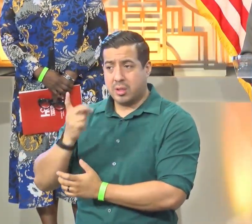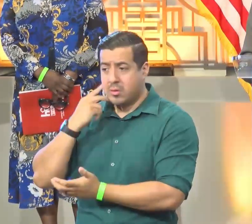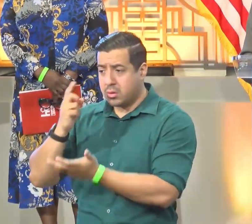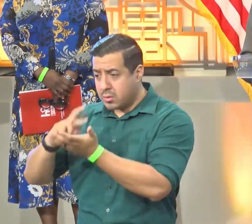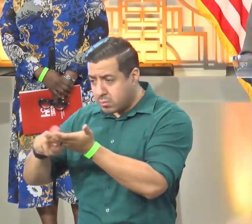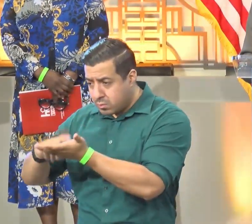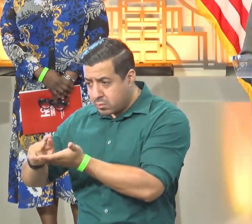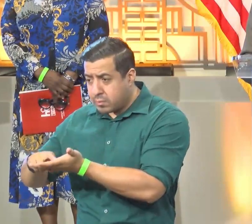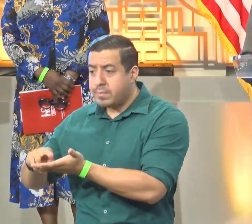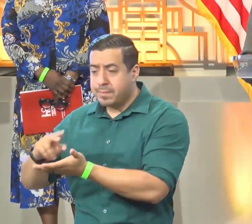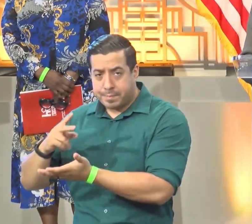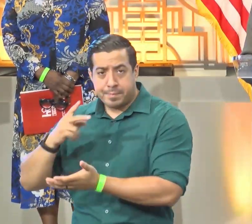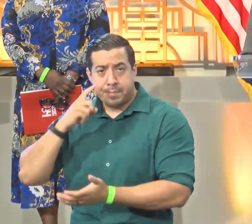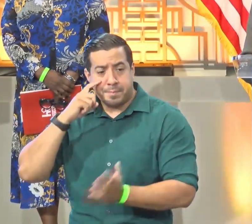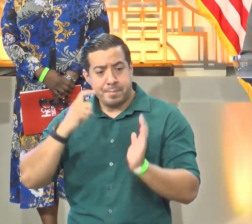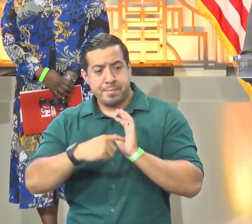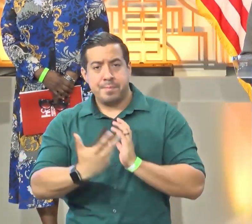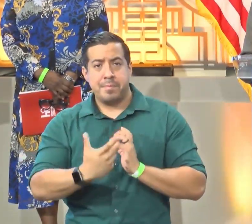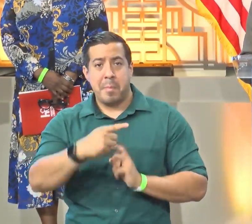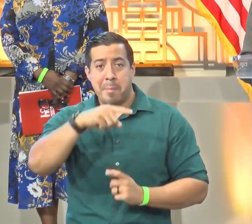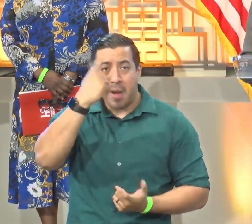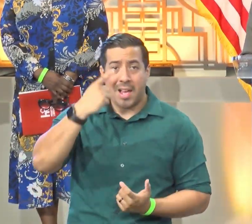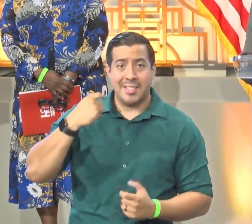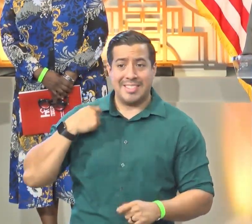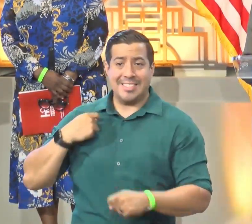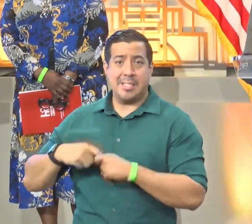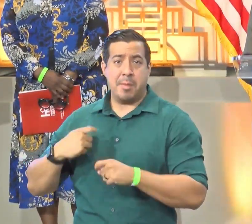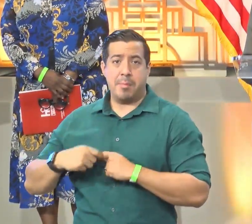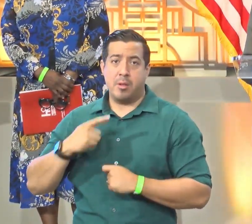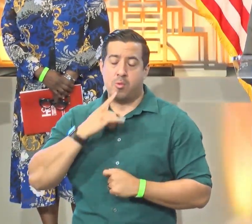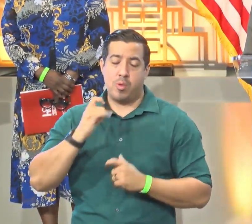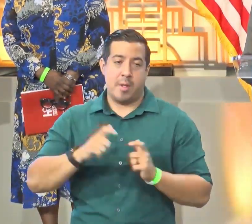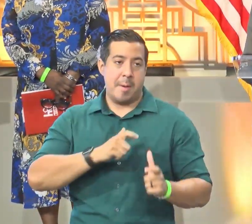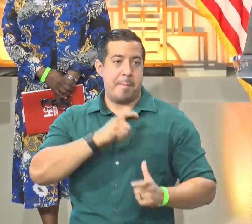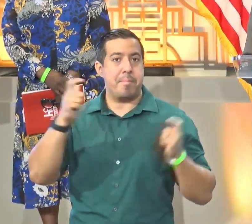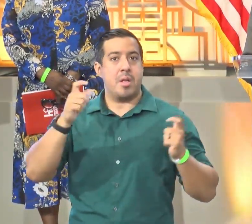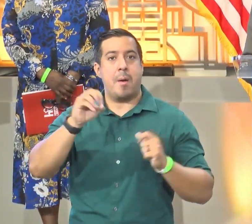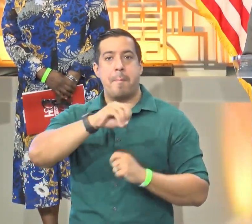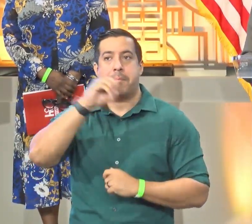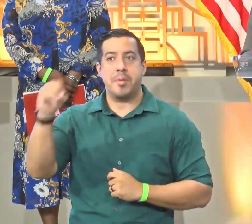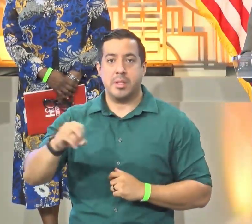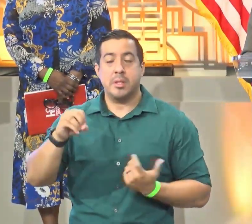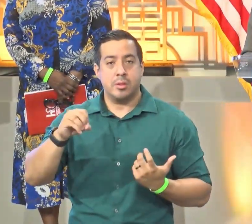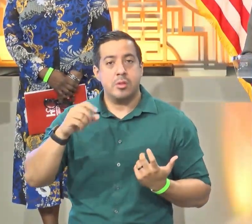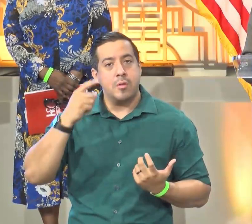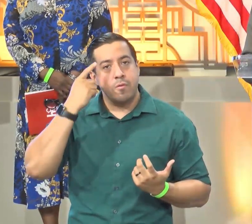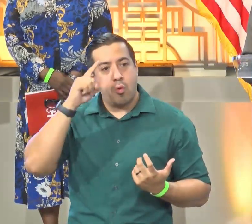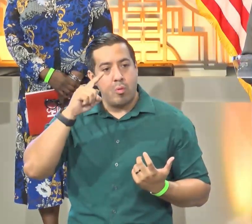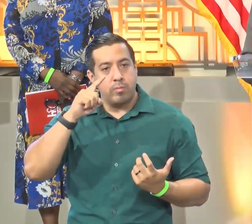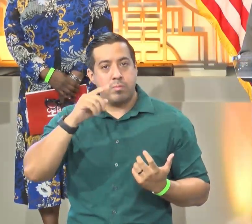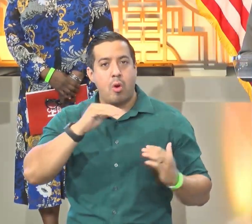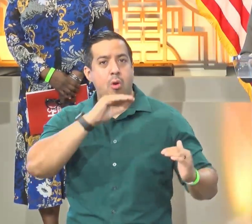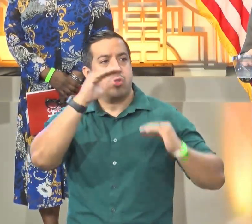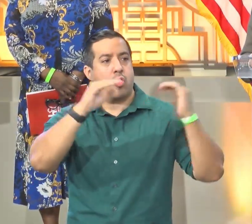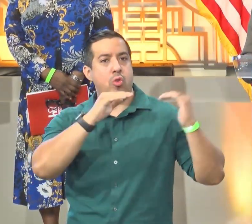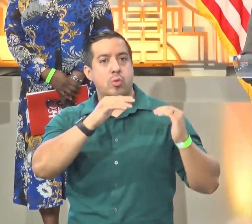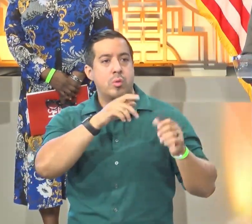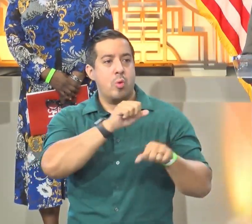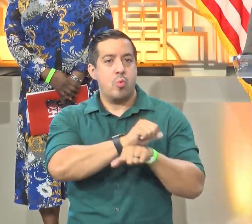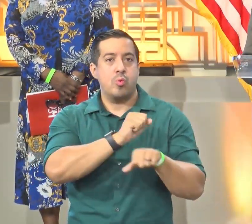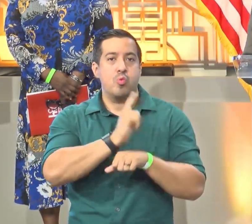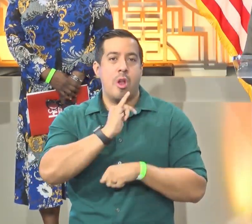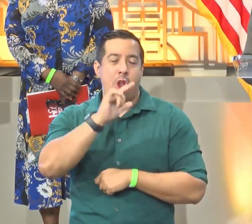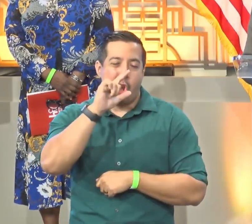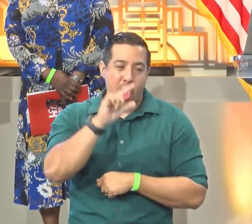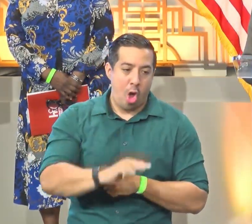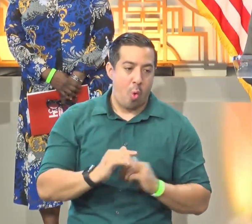has shown that Black and Hispanic communities have a very large percentage of their adults working at the